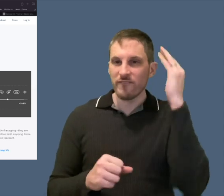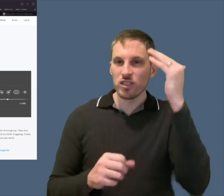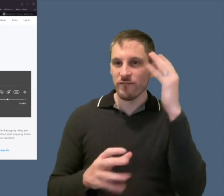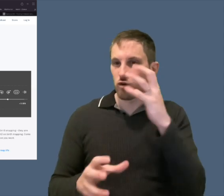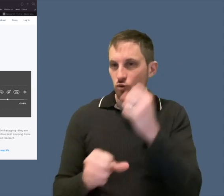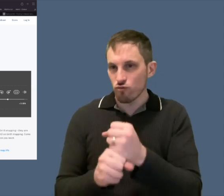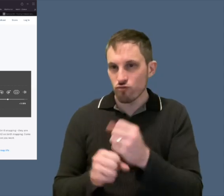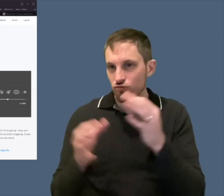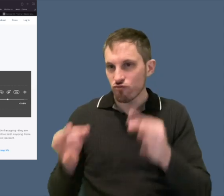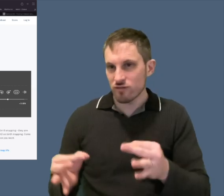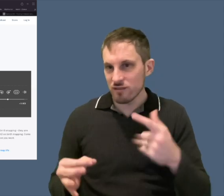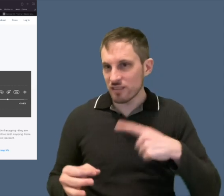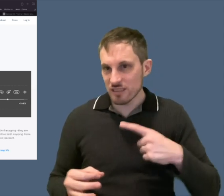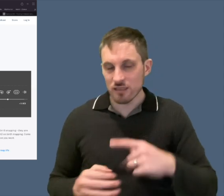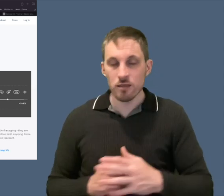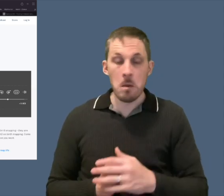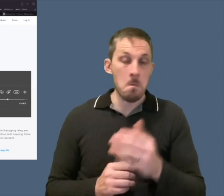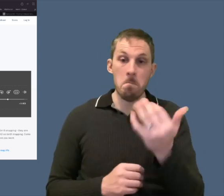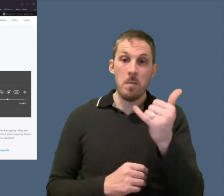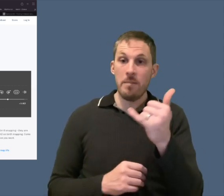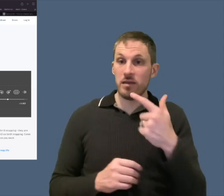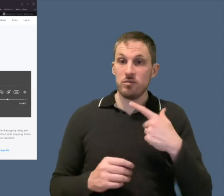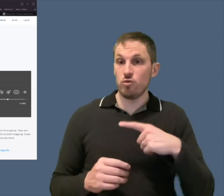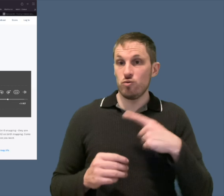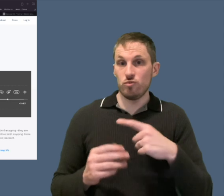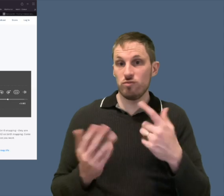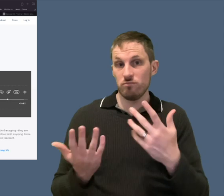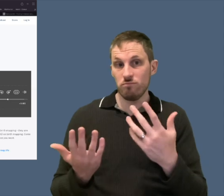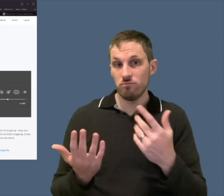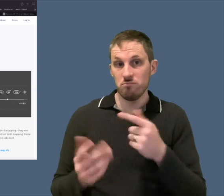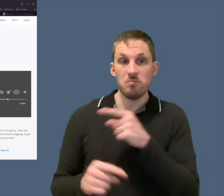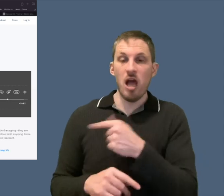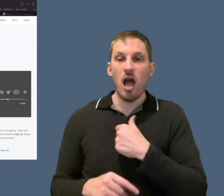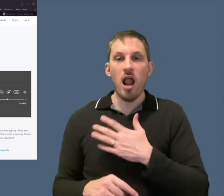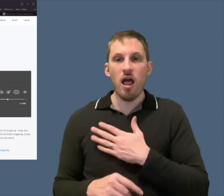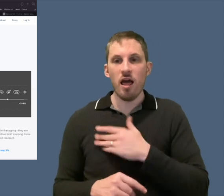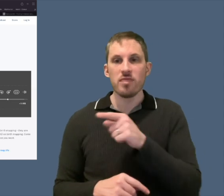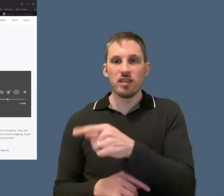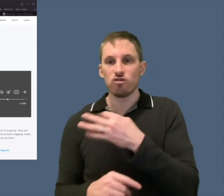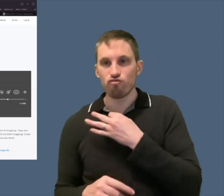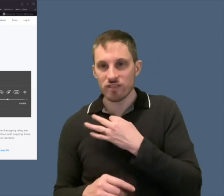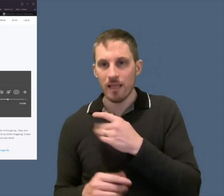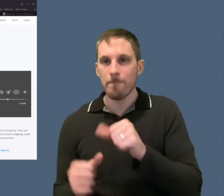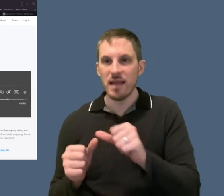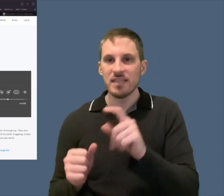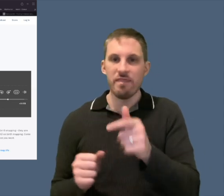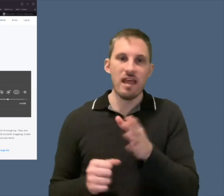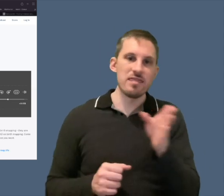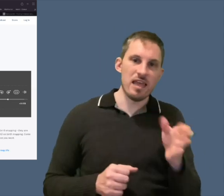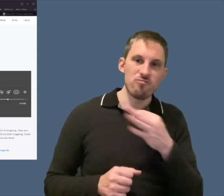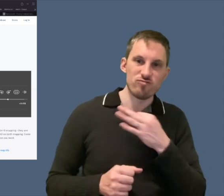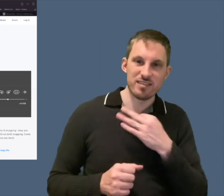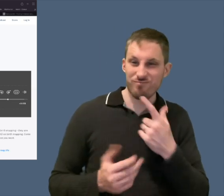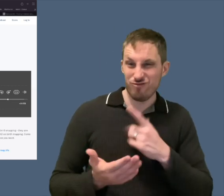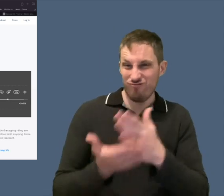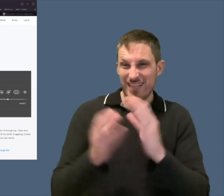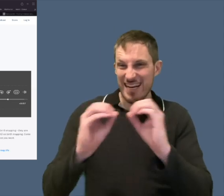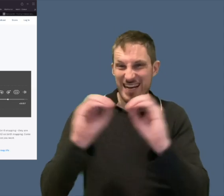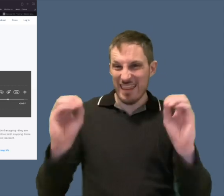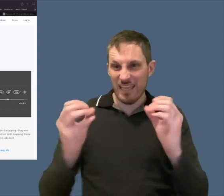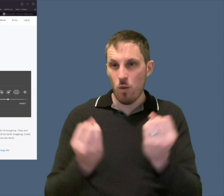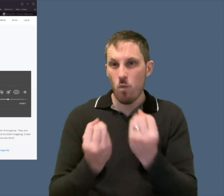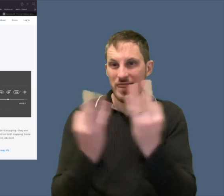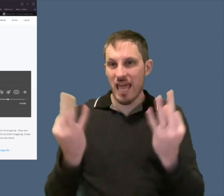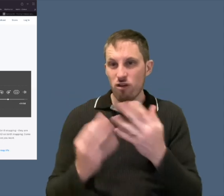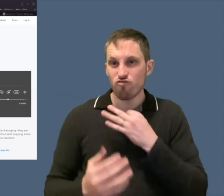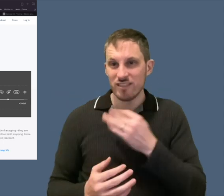or it might be that it's due to, I like this risk better than that risk, because nothing is without risk. So they balance